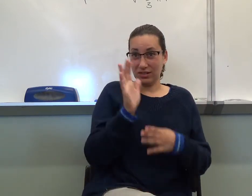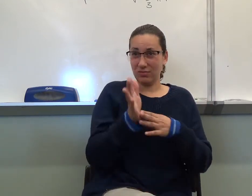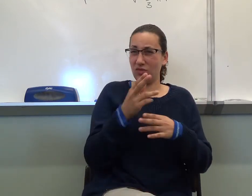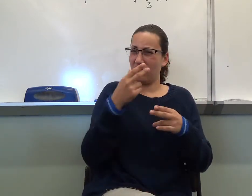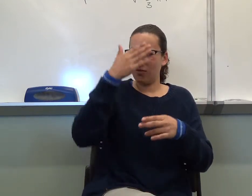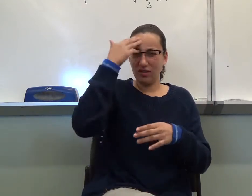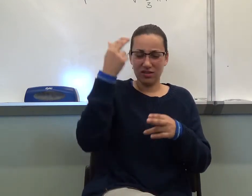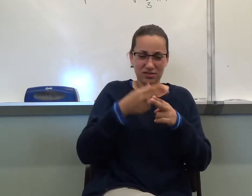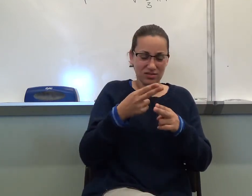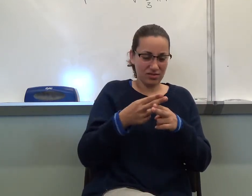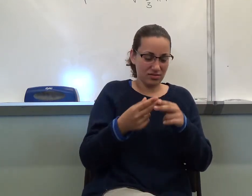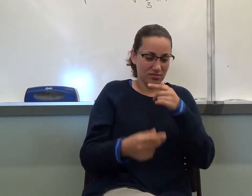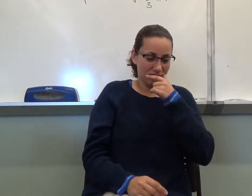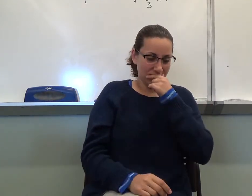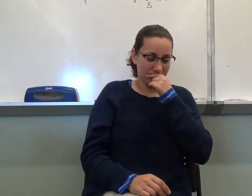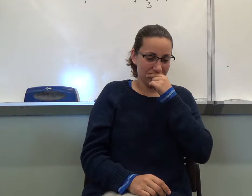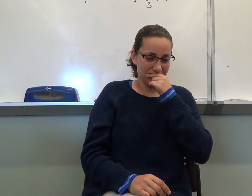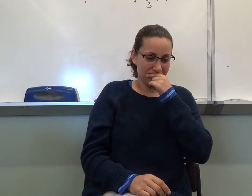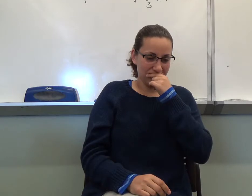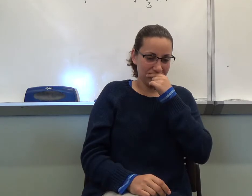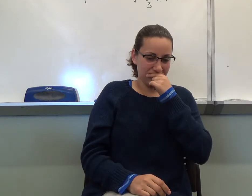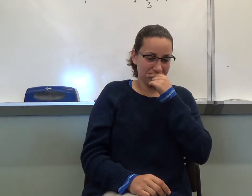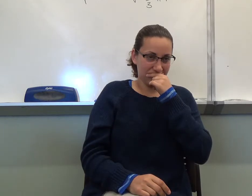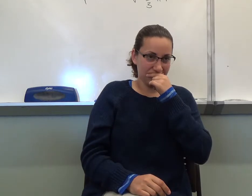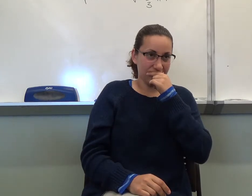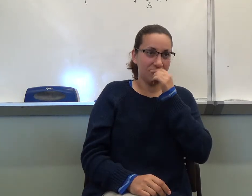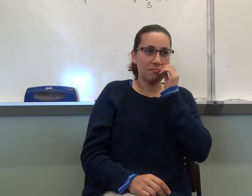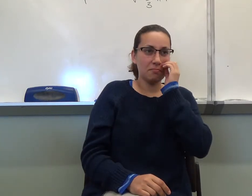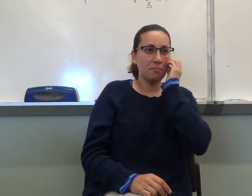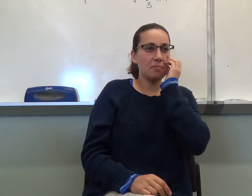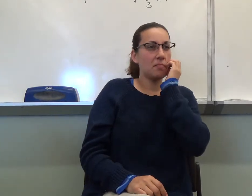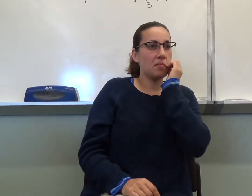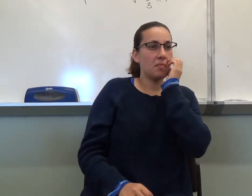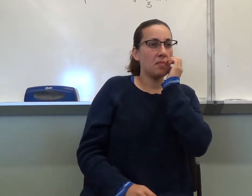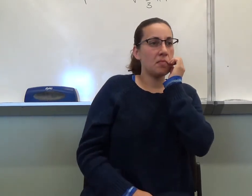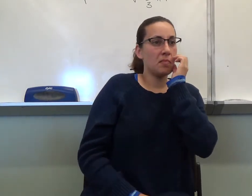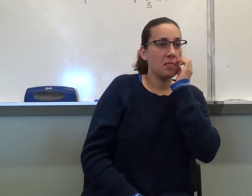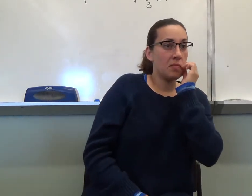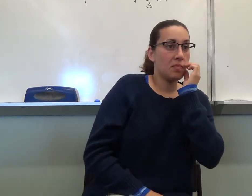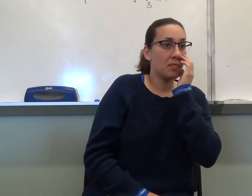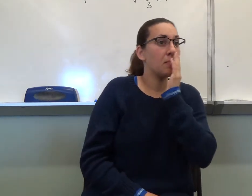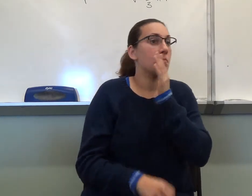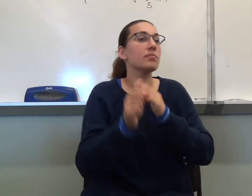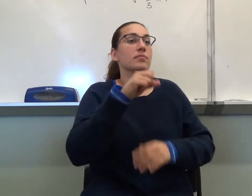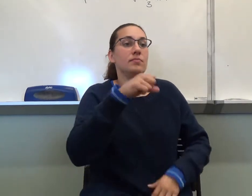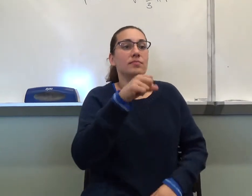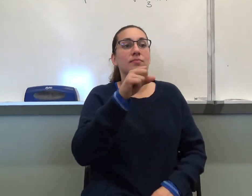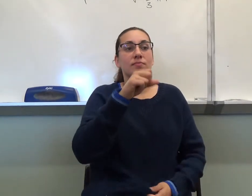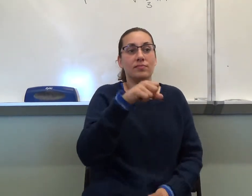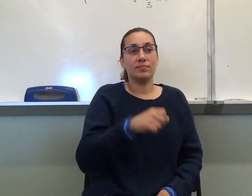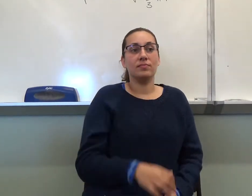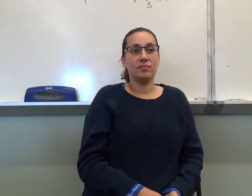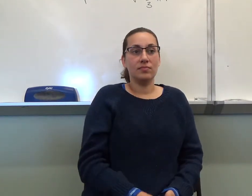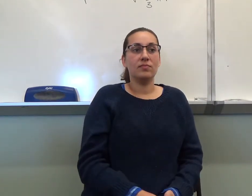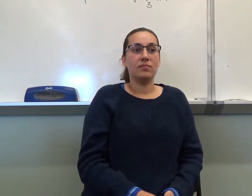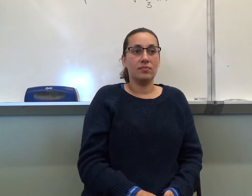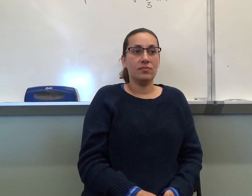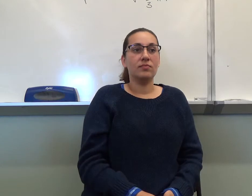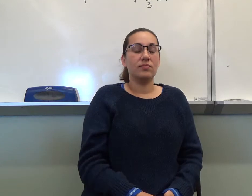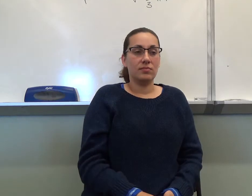same. So you're going to take that difference between 145 and 115, which is